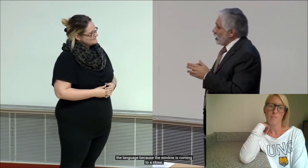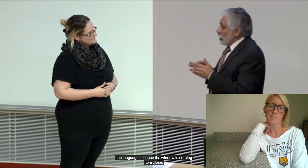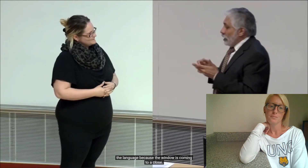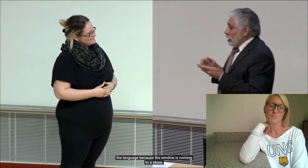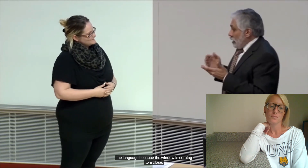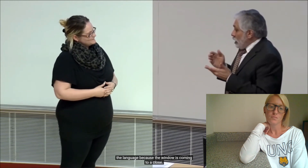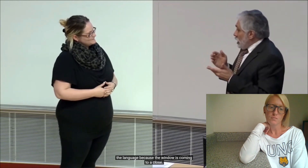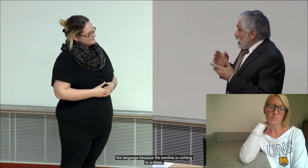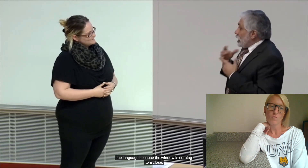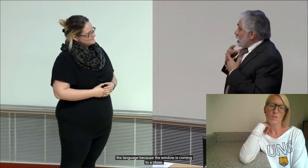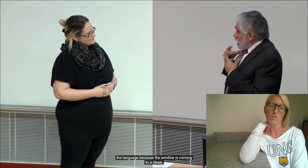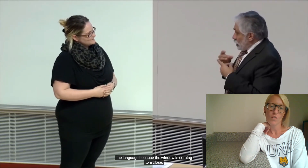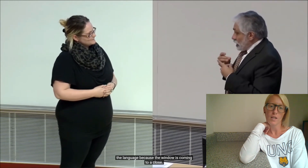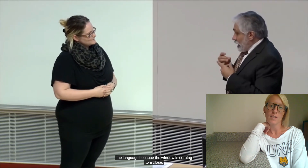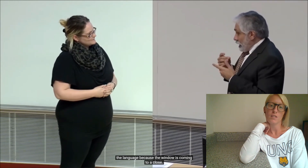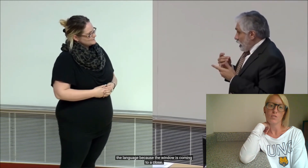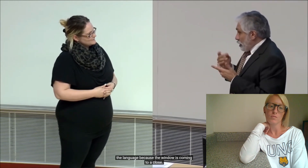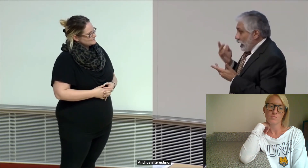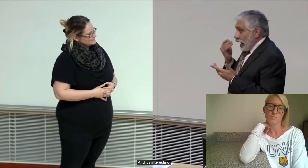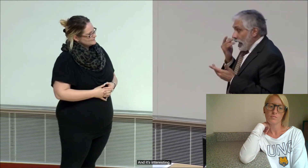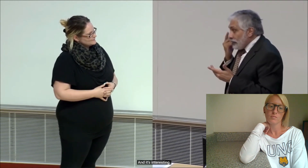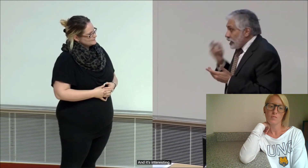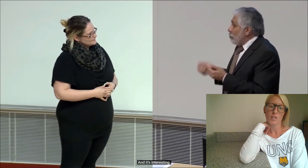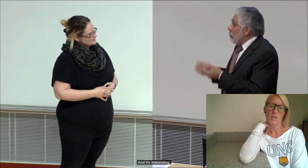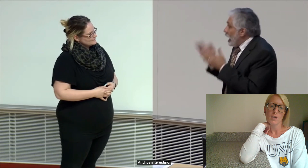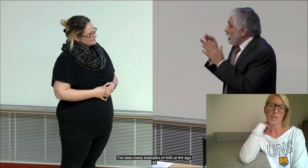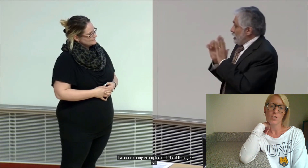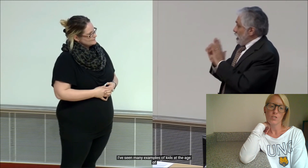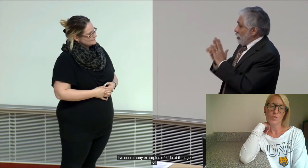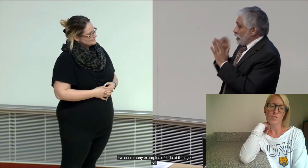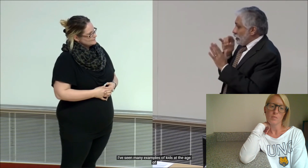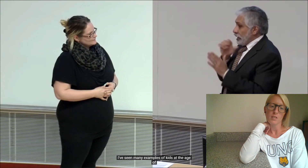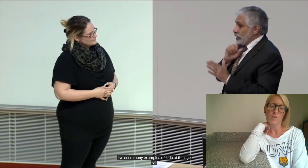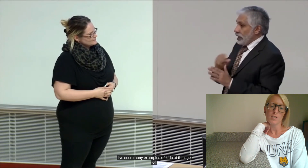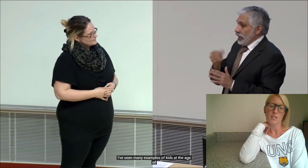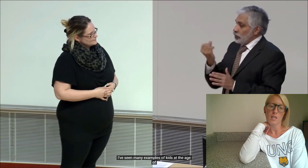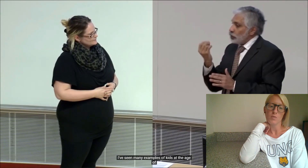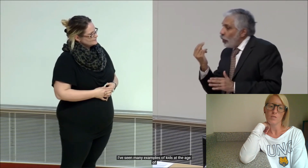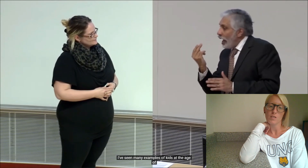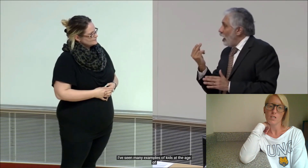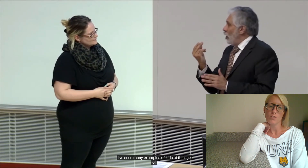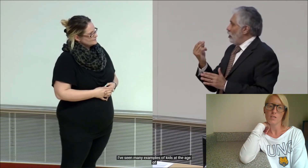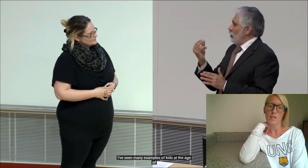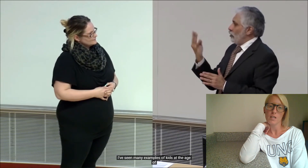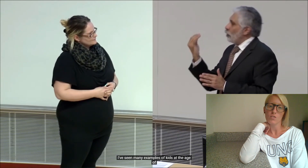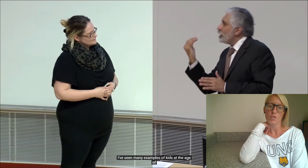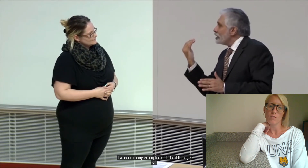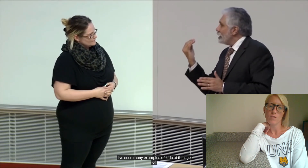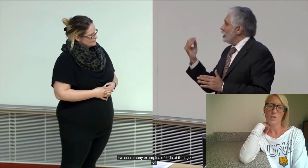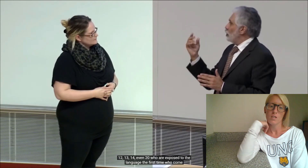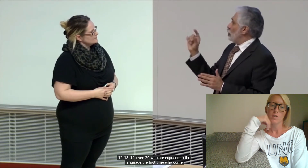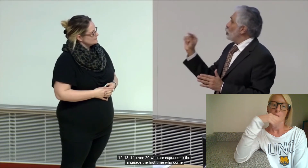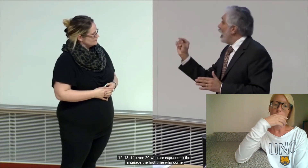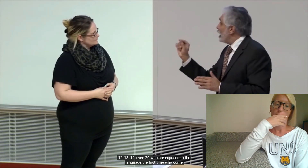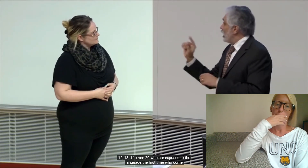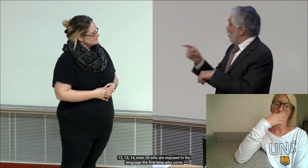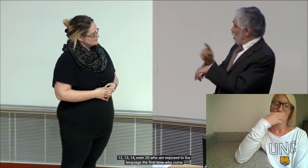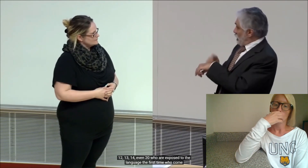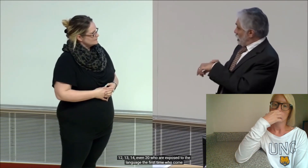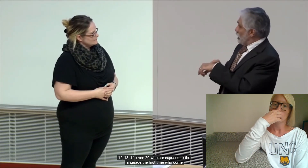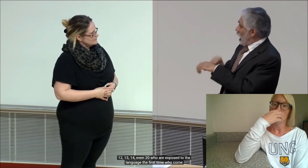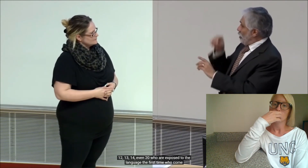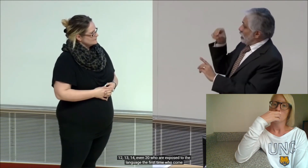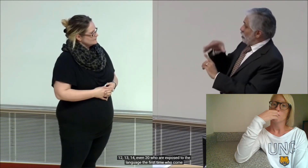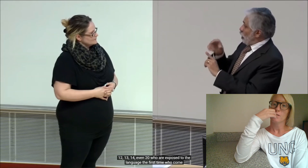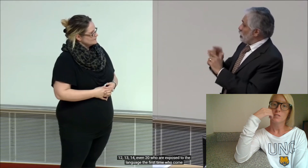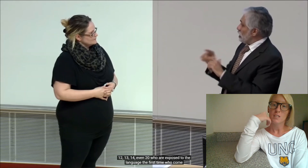to a close. Okay, thank you. And it's interesting. I've Yes, it's seen interesting. many I've seen examples of kids at the age of 12, 13,